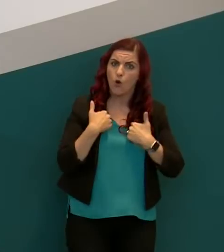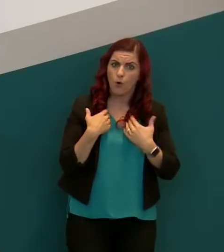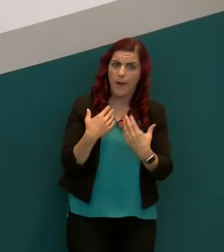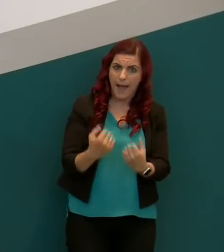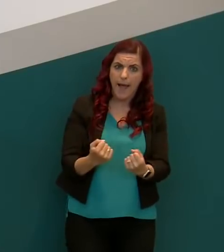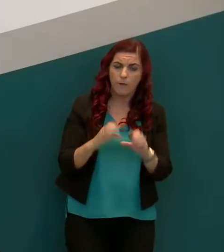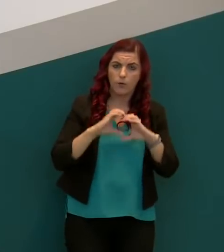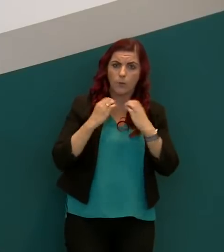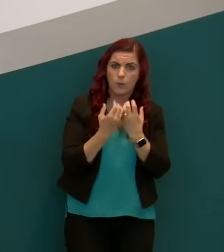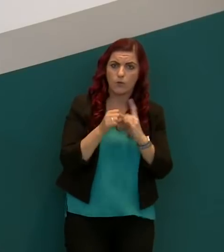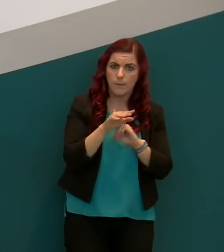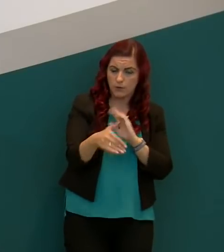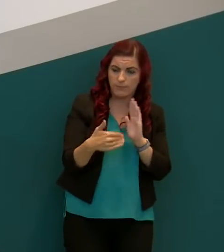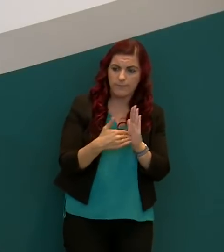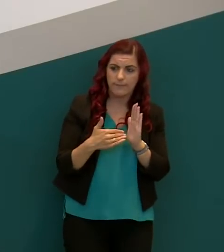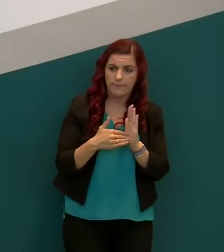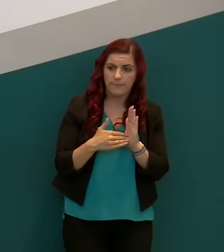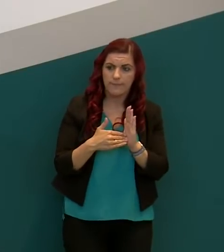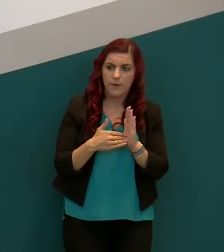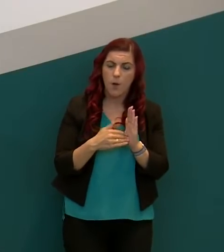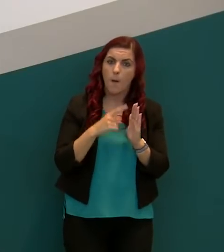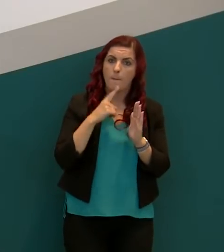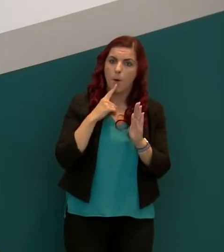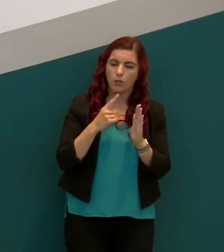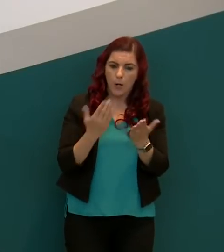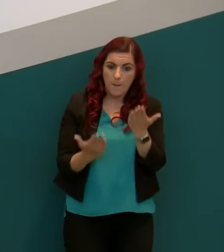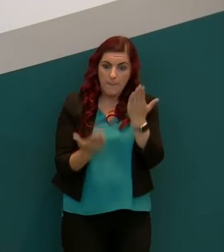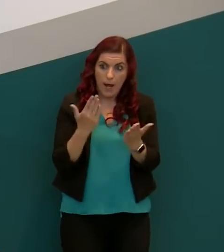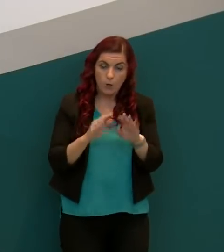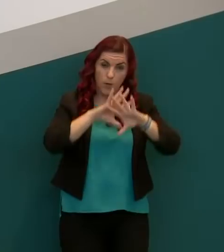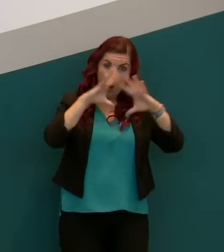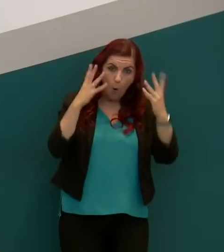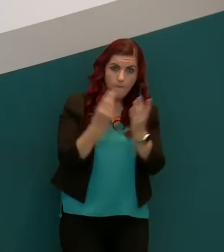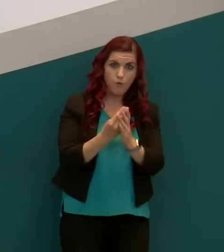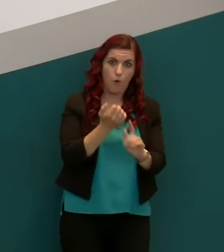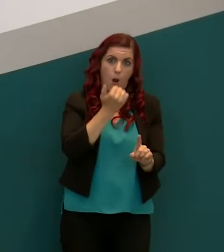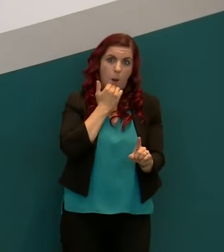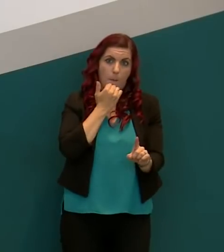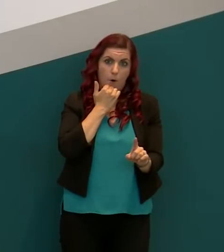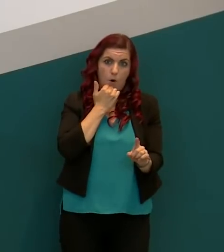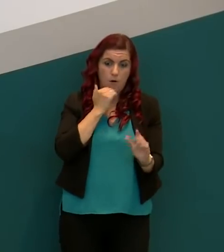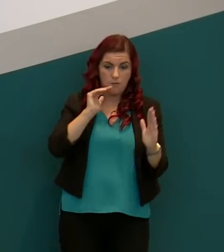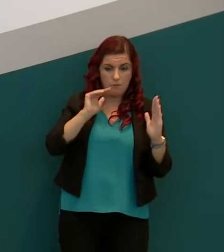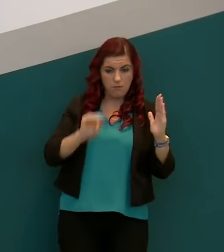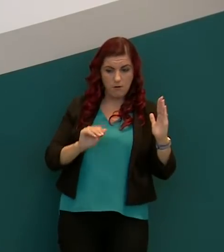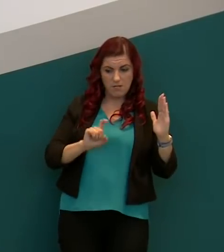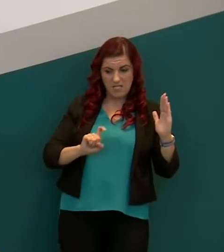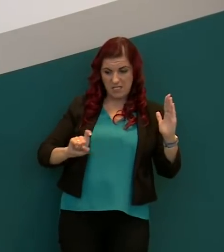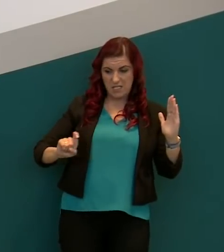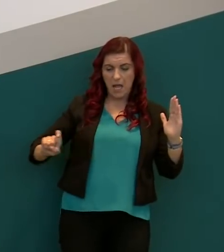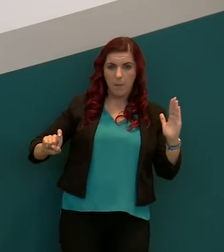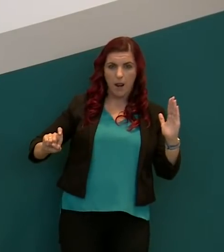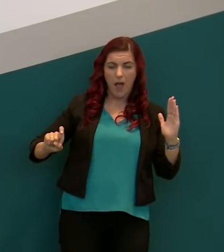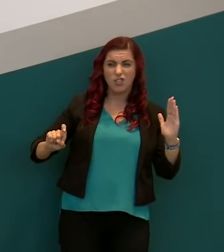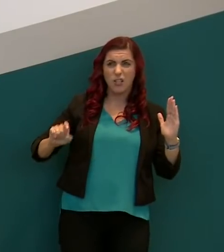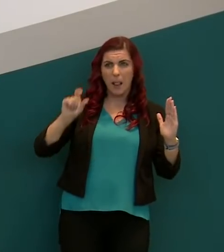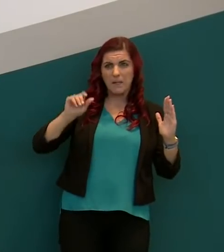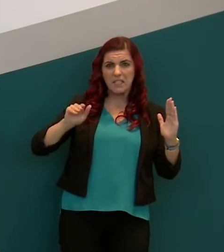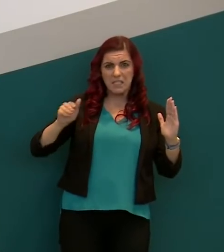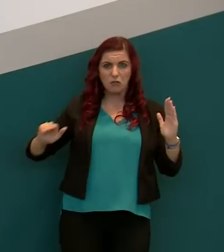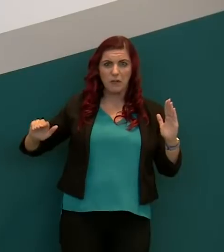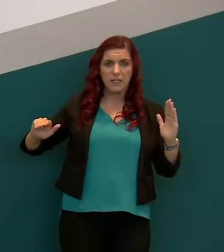transmission, whilst the overall proportion has stayed relatively stable, or in fact perhaps even decreased a